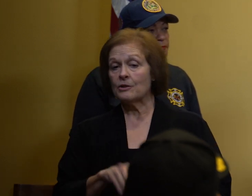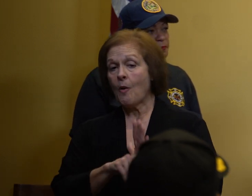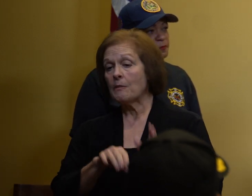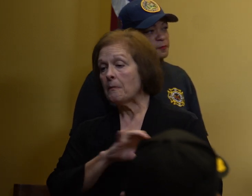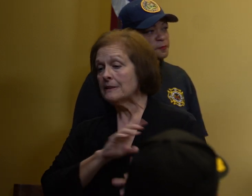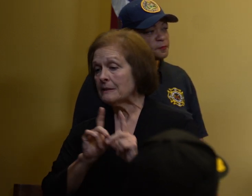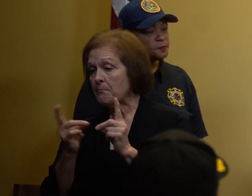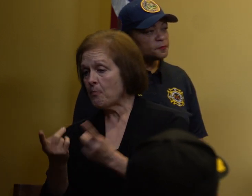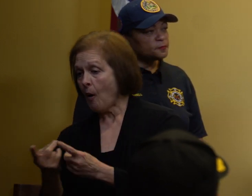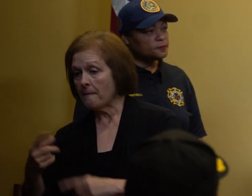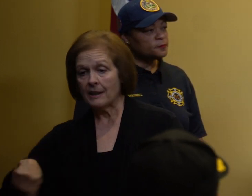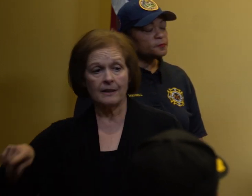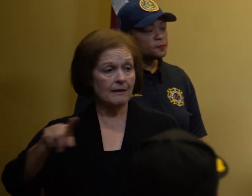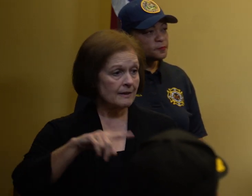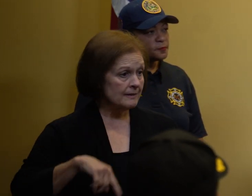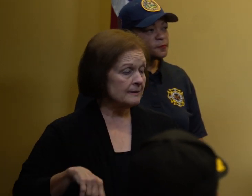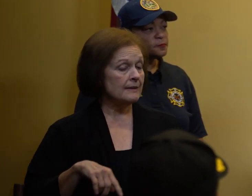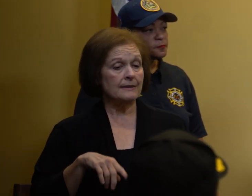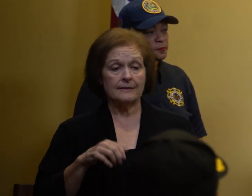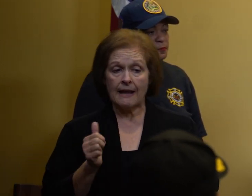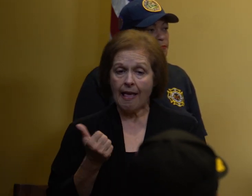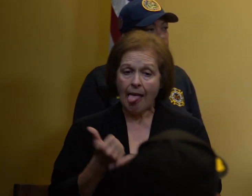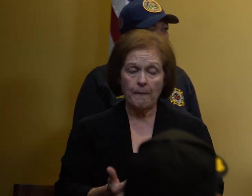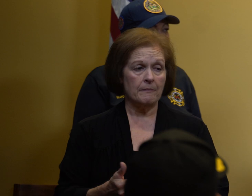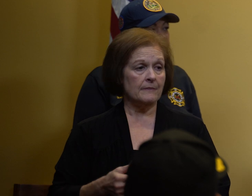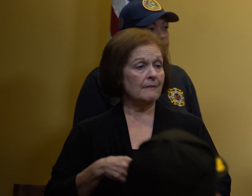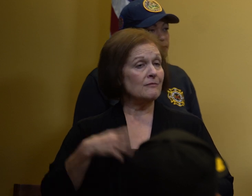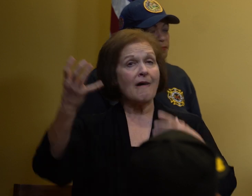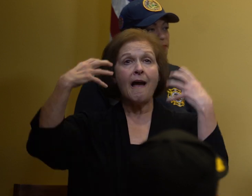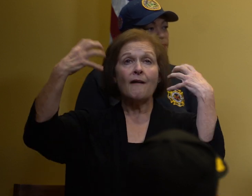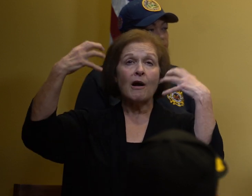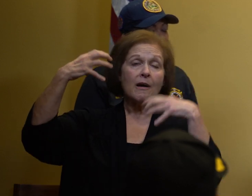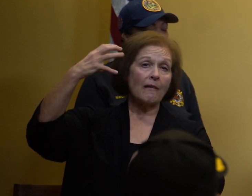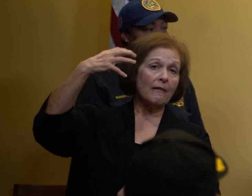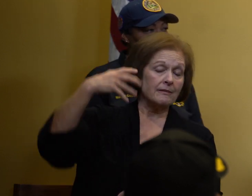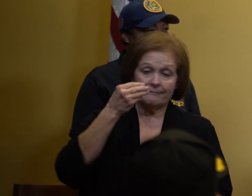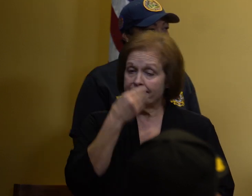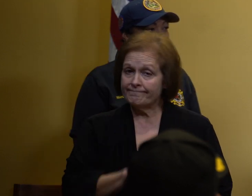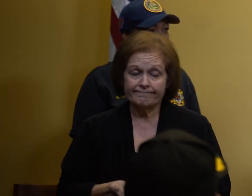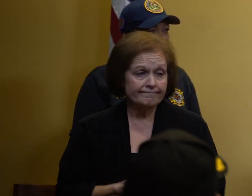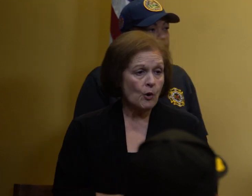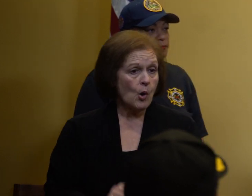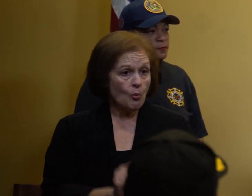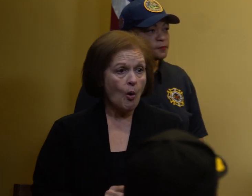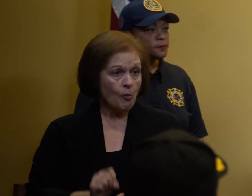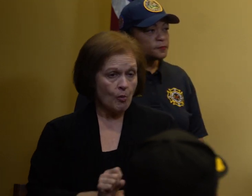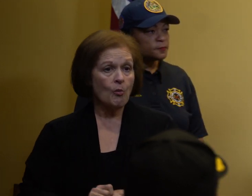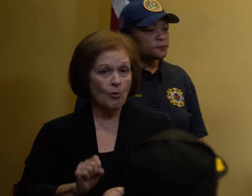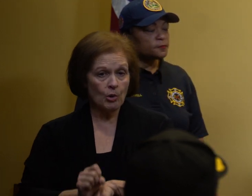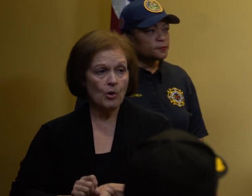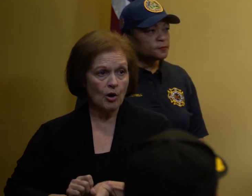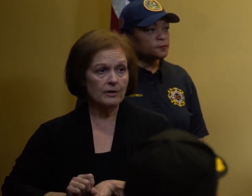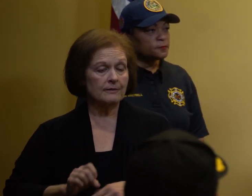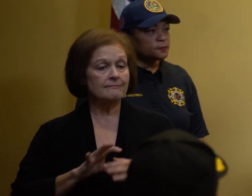Police Department who stood with us in the rain and provided support all the way until the end of that episode of what we had on yesterday in